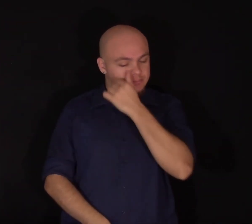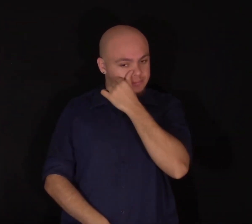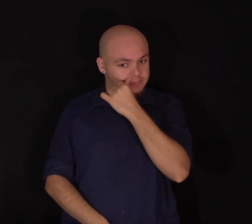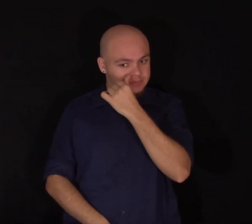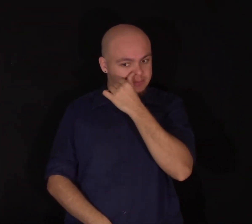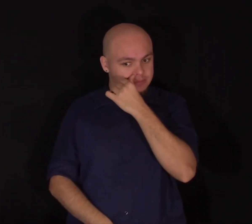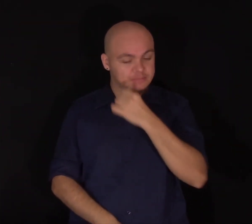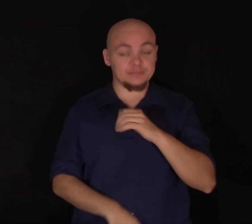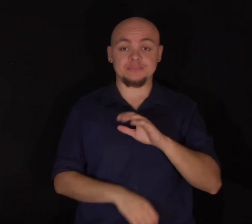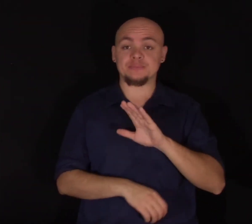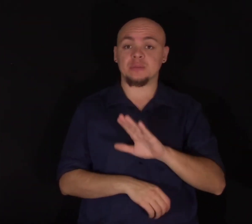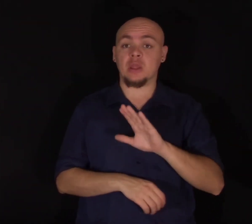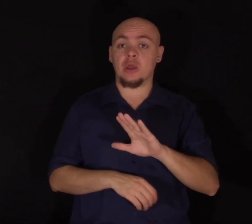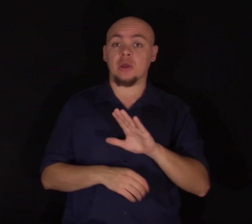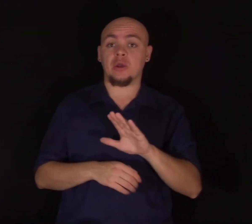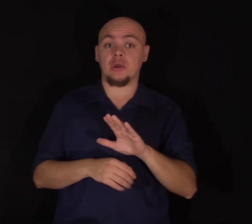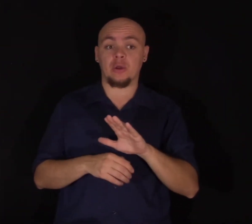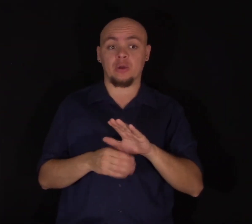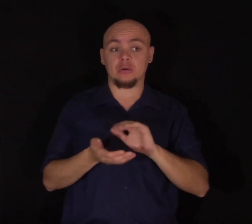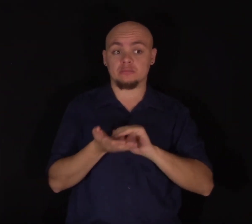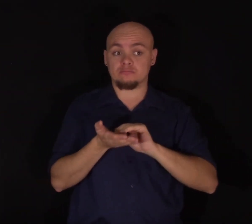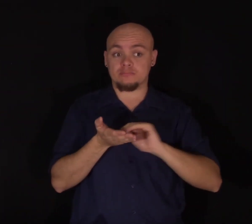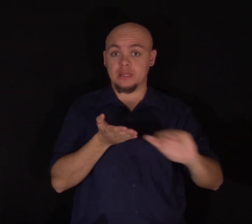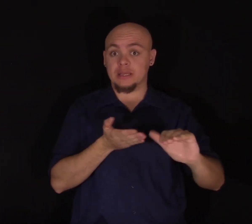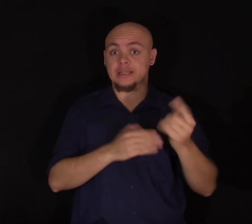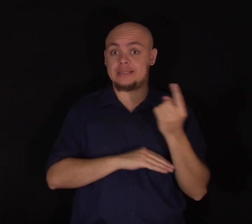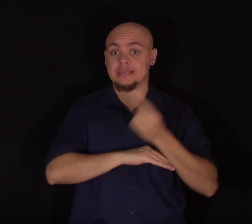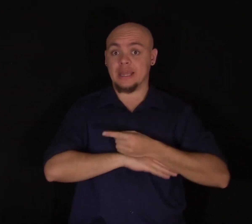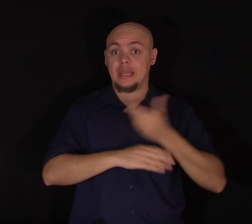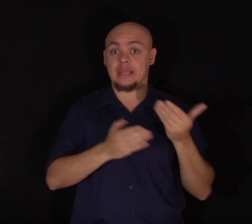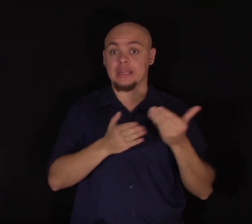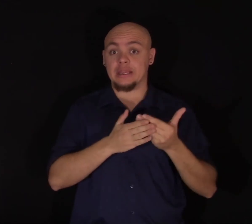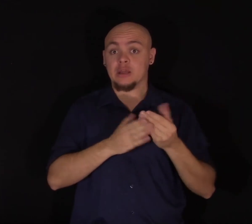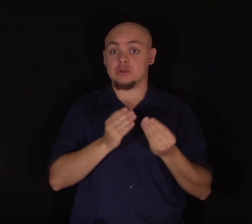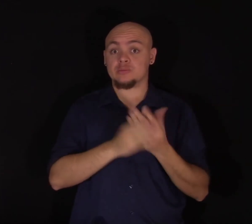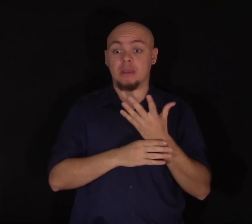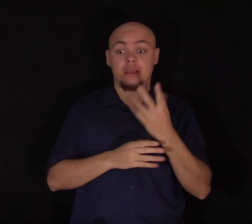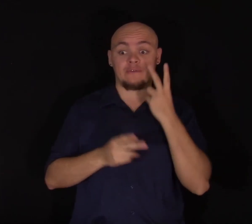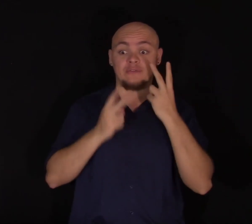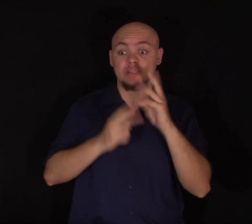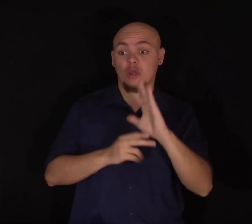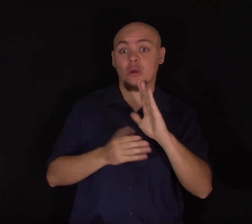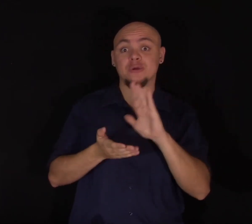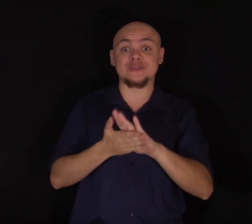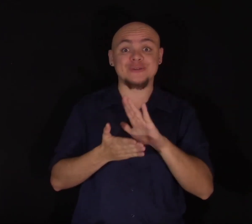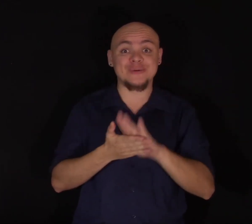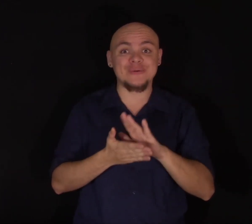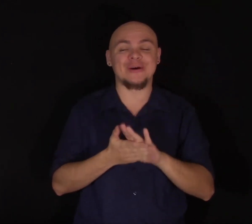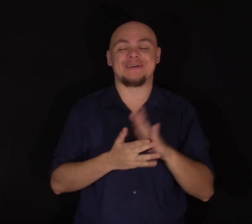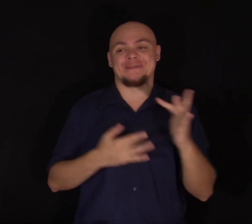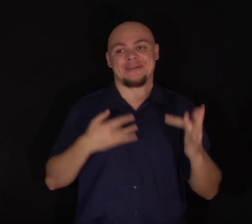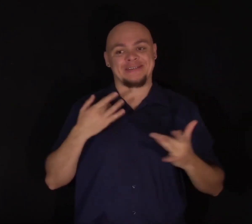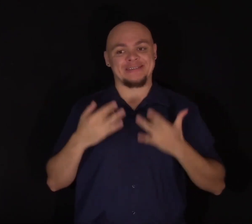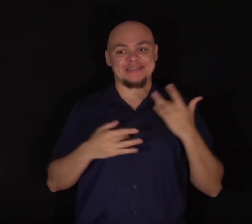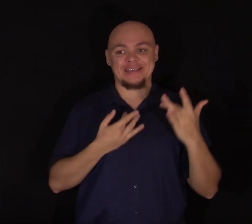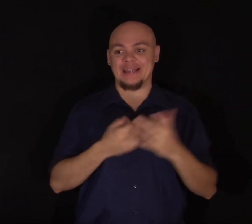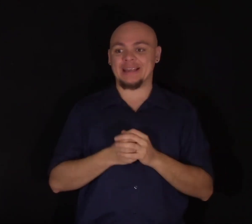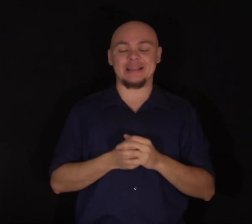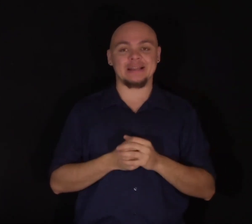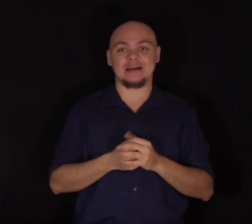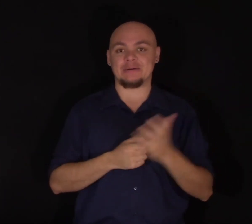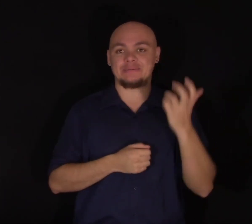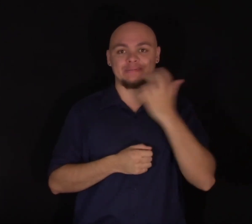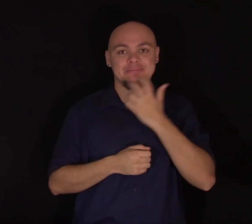She was nearing her discharge date this spring, and we were so excited to visit the school where she would go. And again, she was just